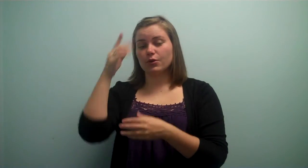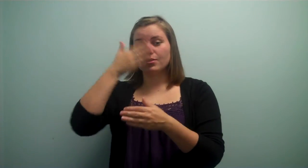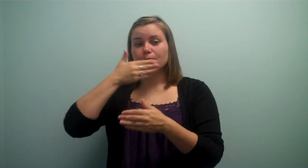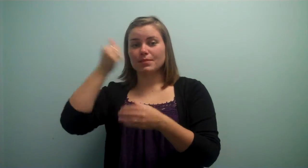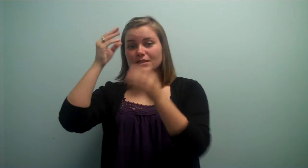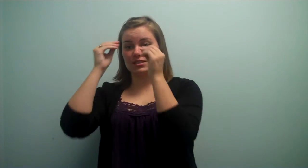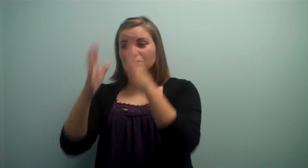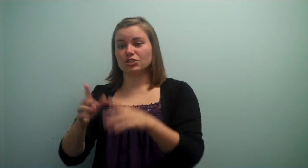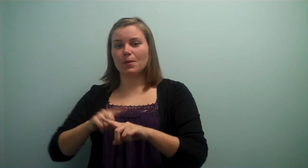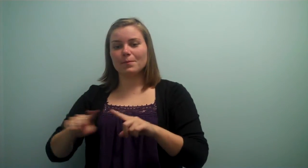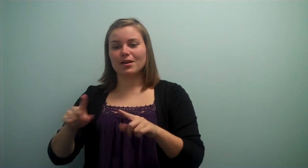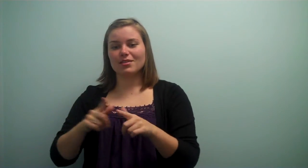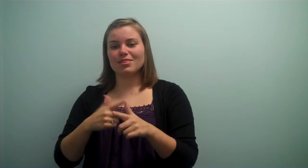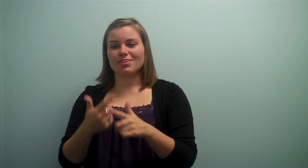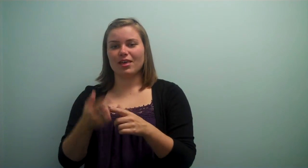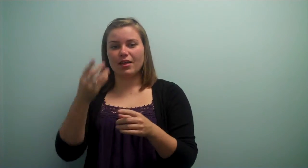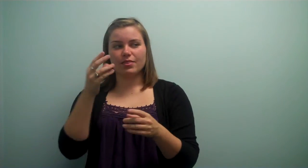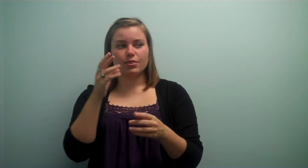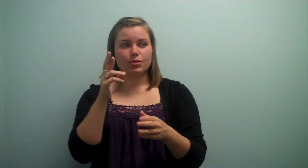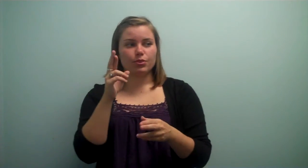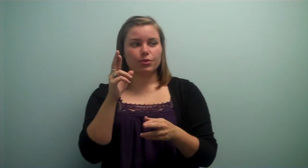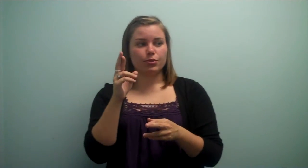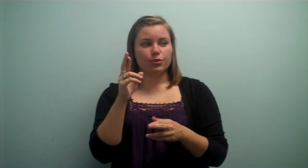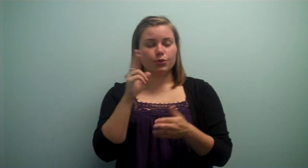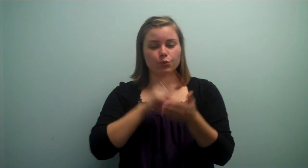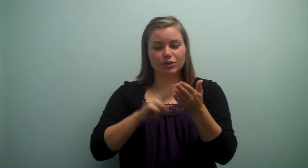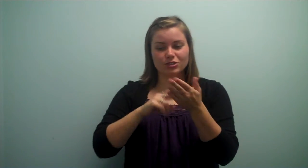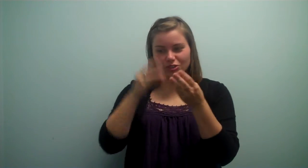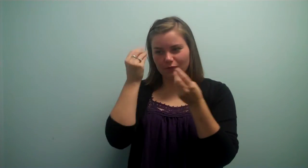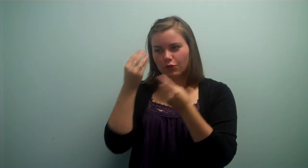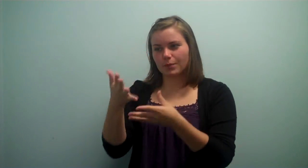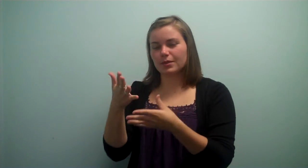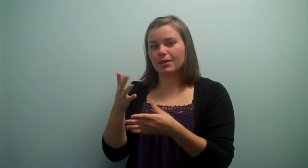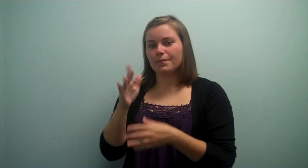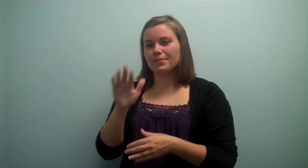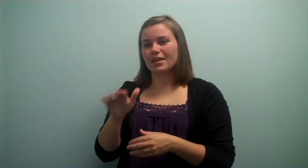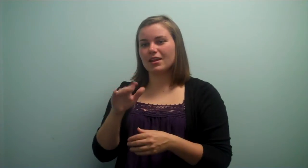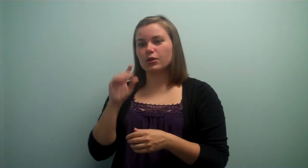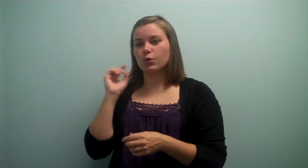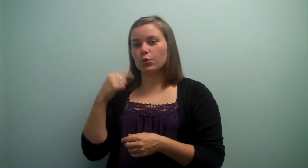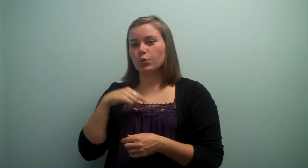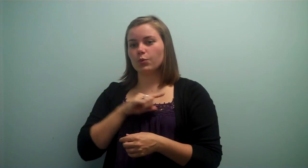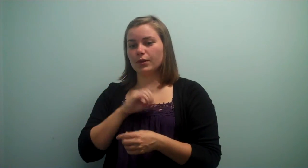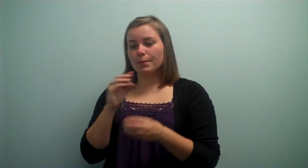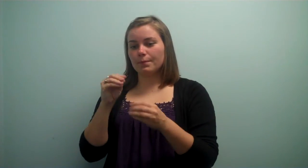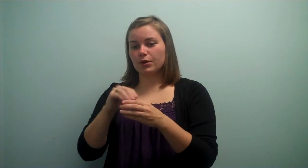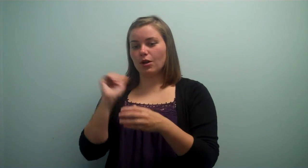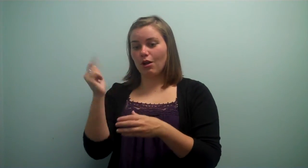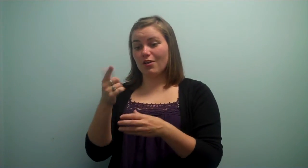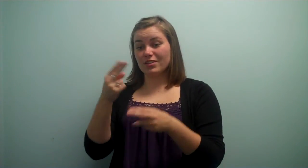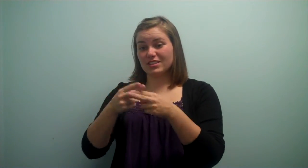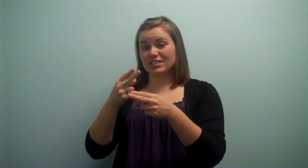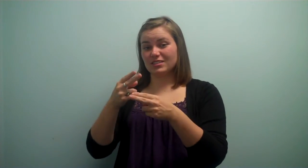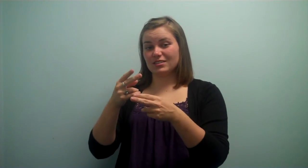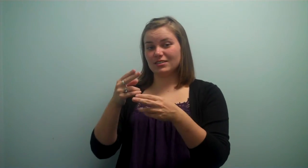the researchers informed them, "Actually, we put all the teachers' names in a hat, and yours were the 3 that were